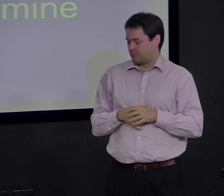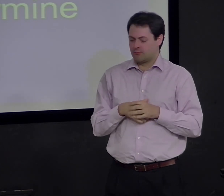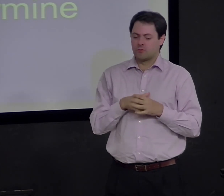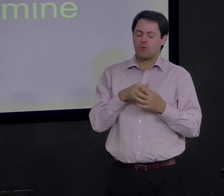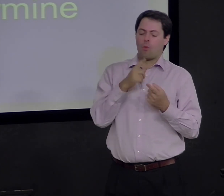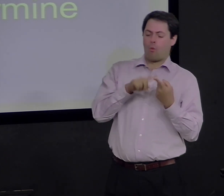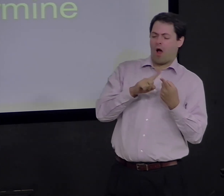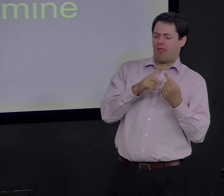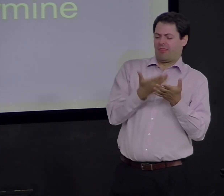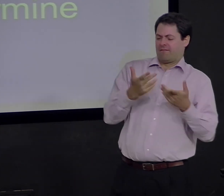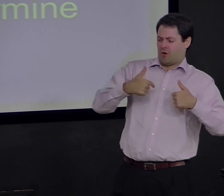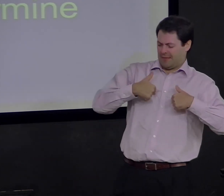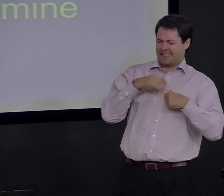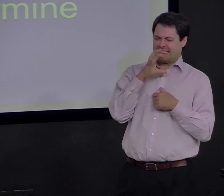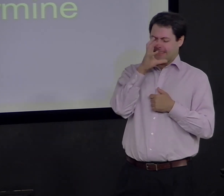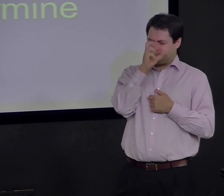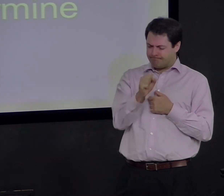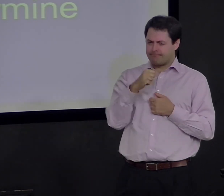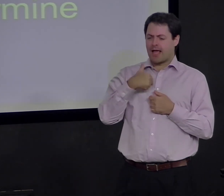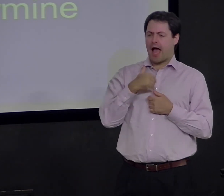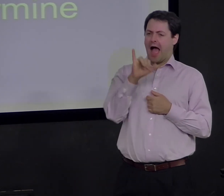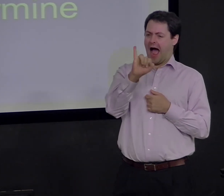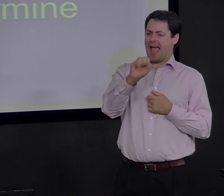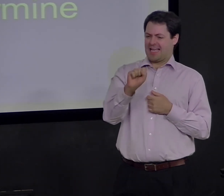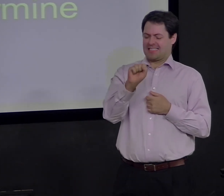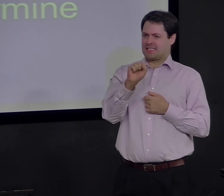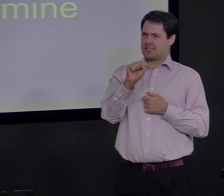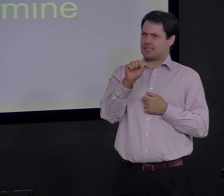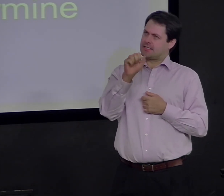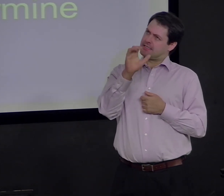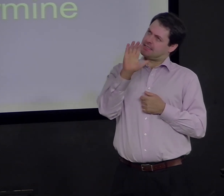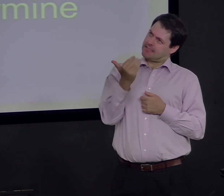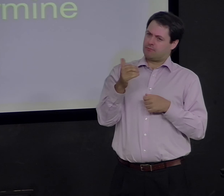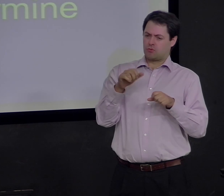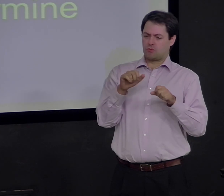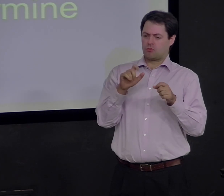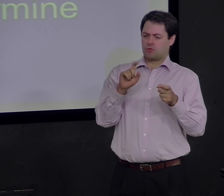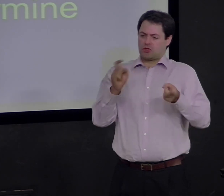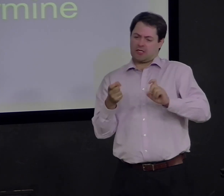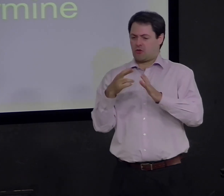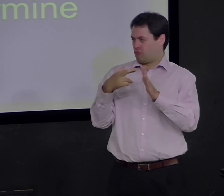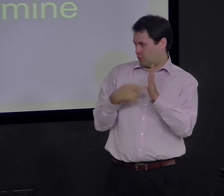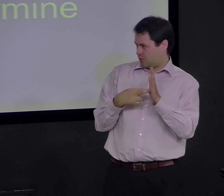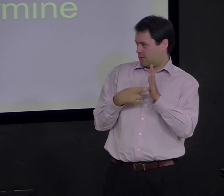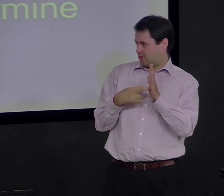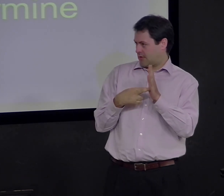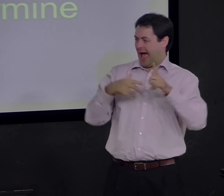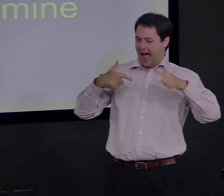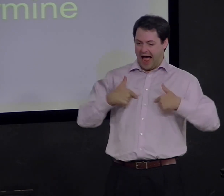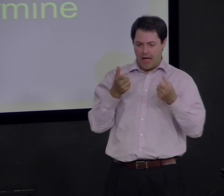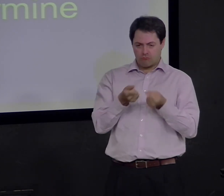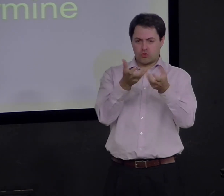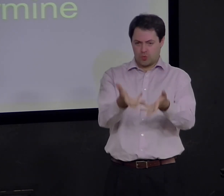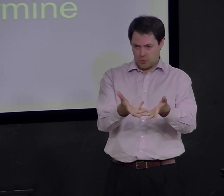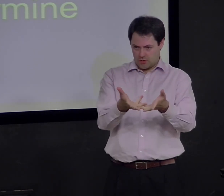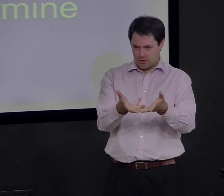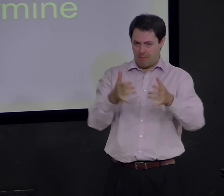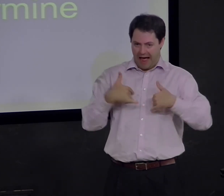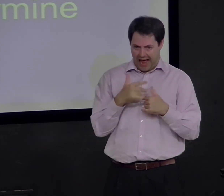really clearly get our point across to another person. International Sign Language seems to sort of change those